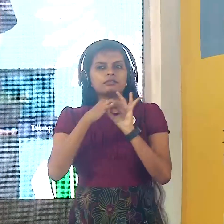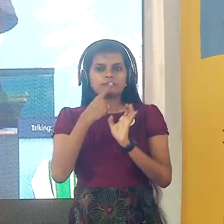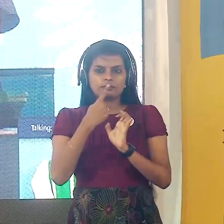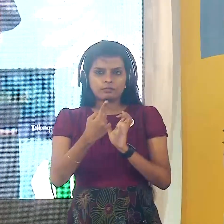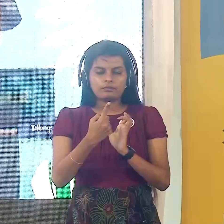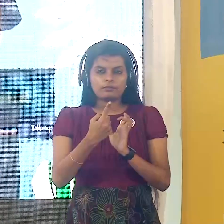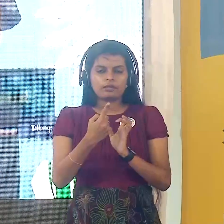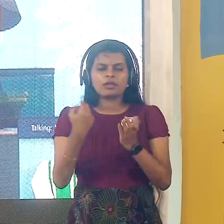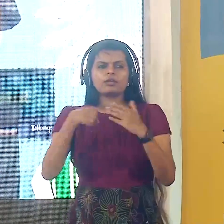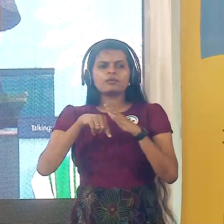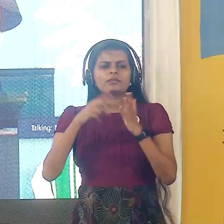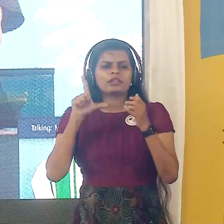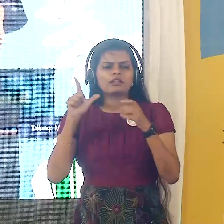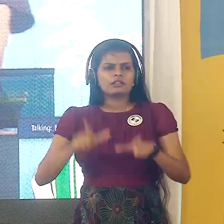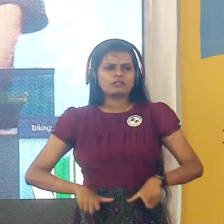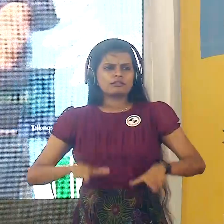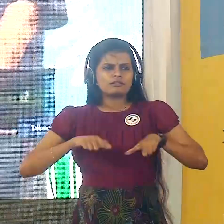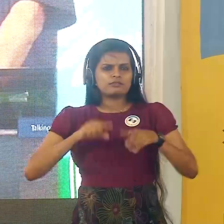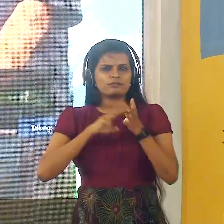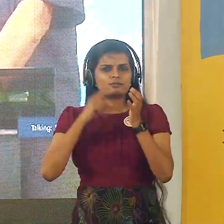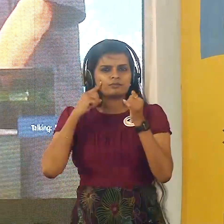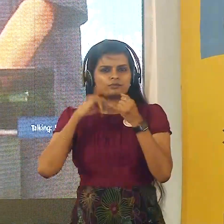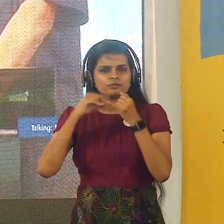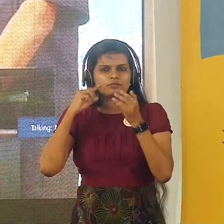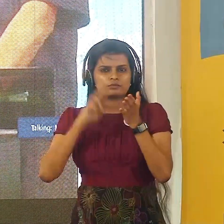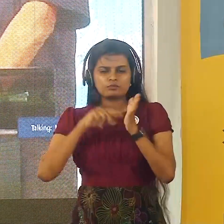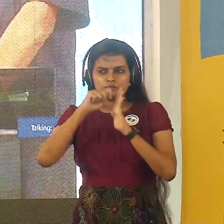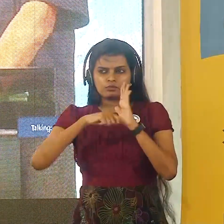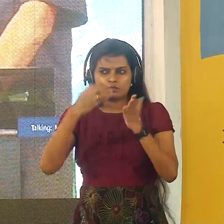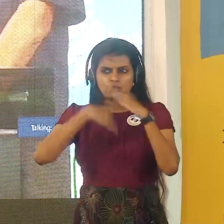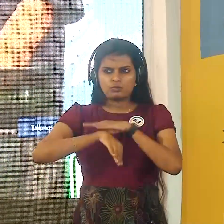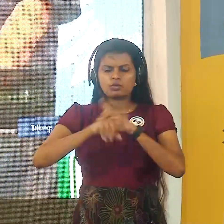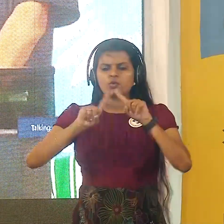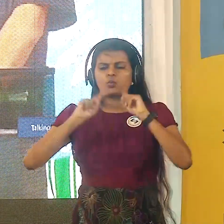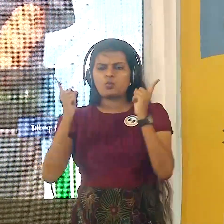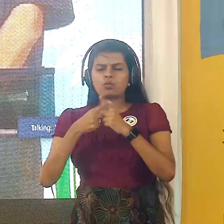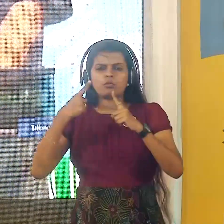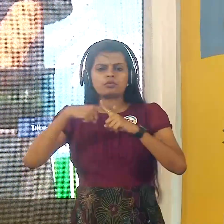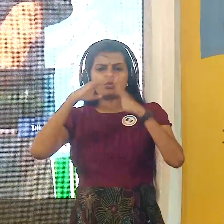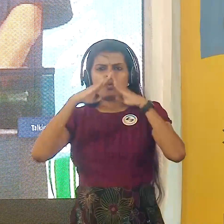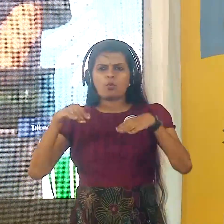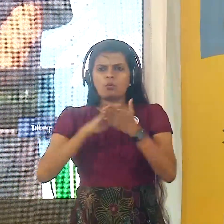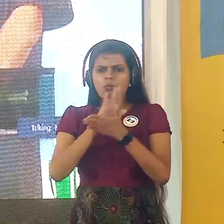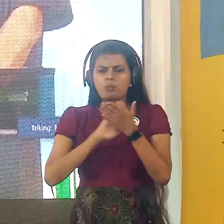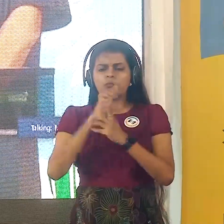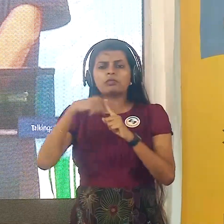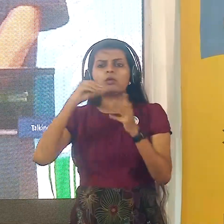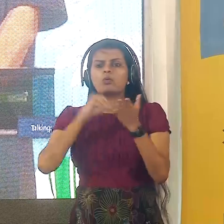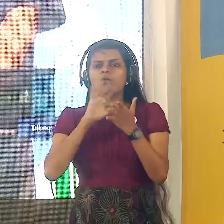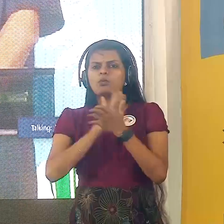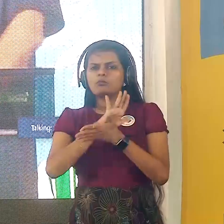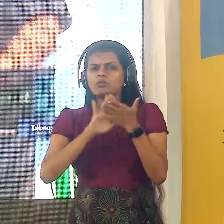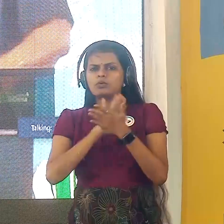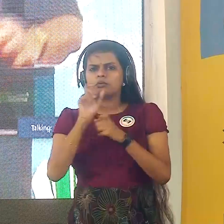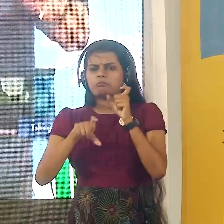sphere, because life mission first applied to those people who were homeless but had land, or landless and had